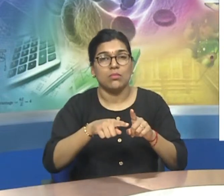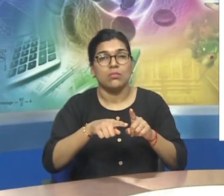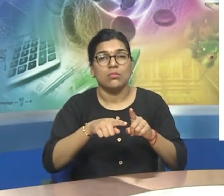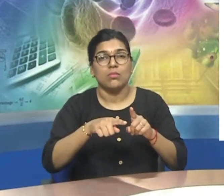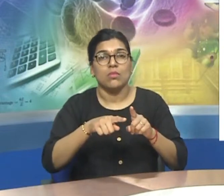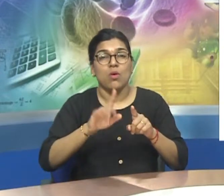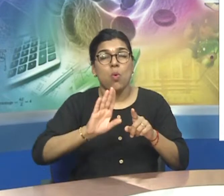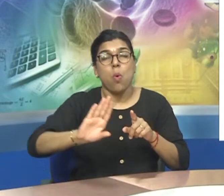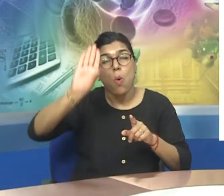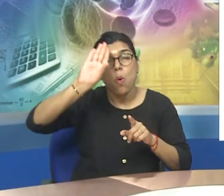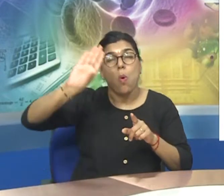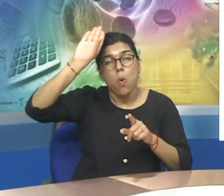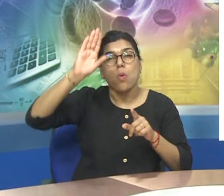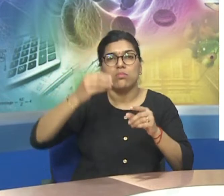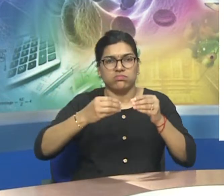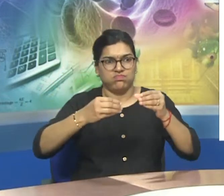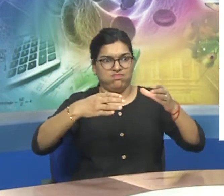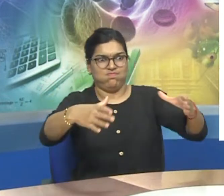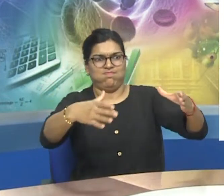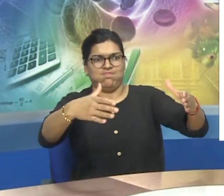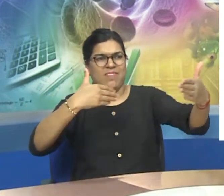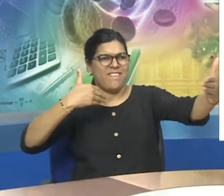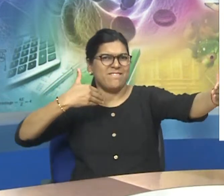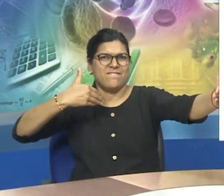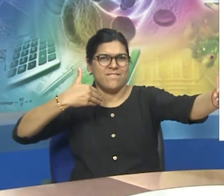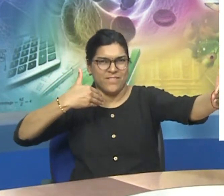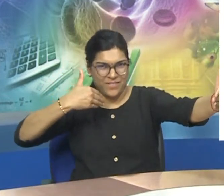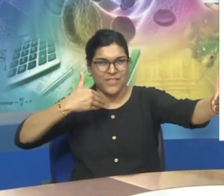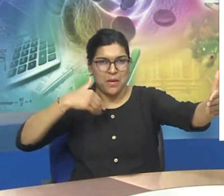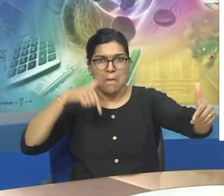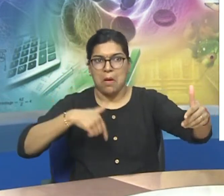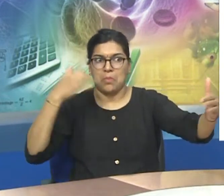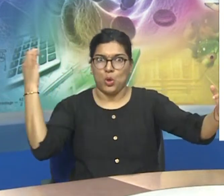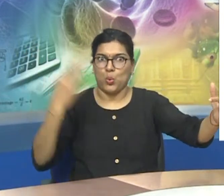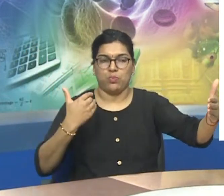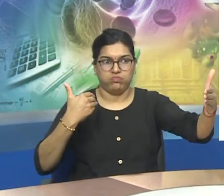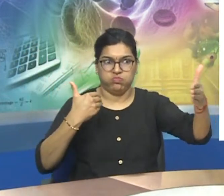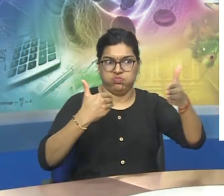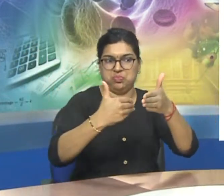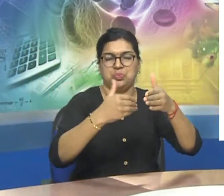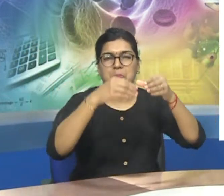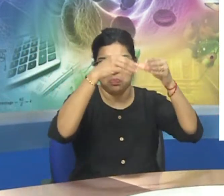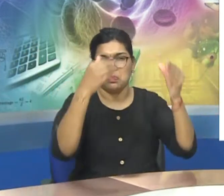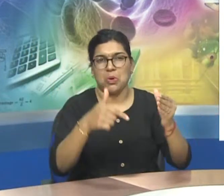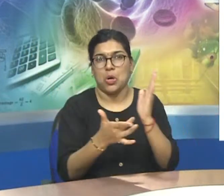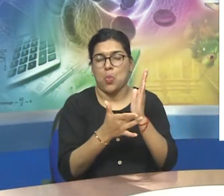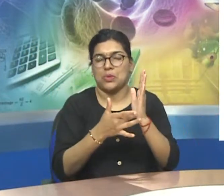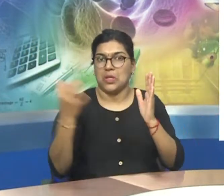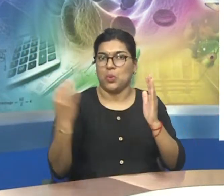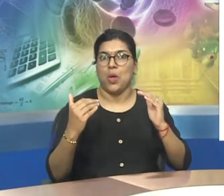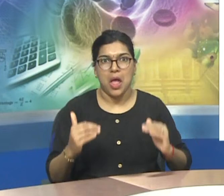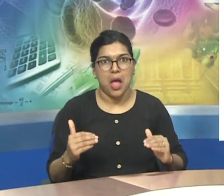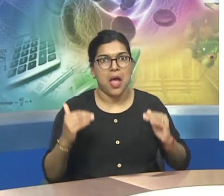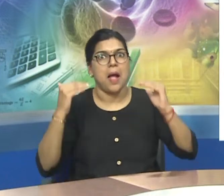TV is one of the wonders of the modern world, and it is not an idiot